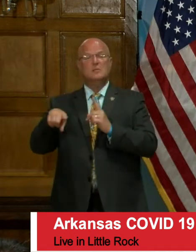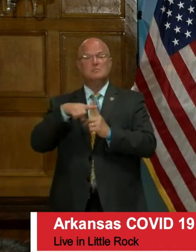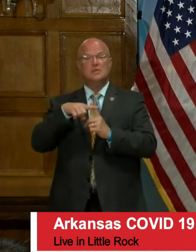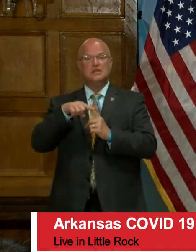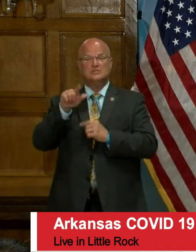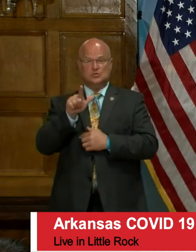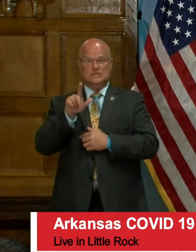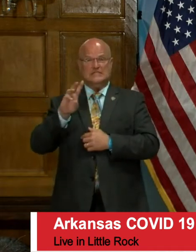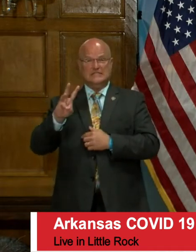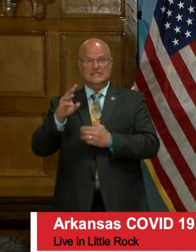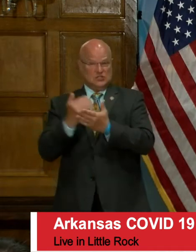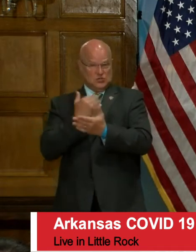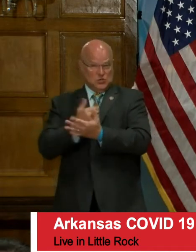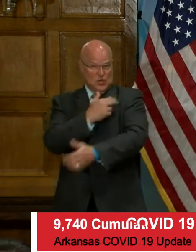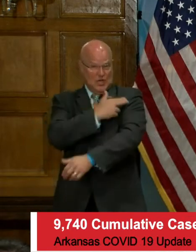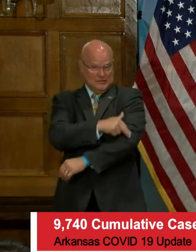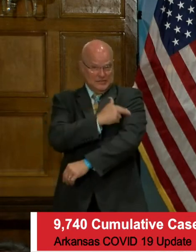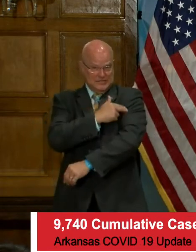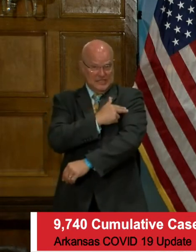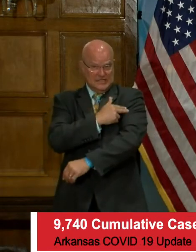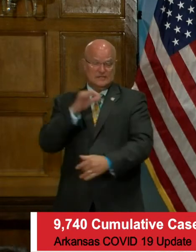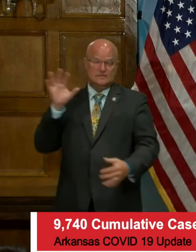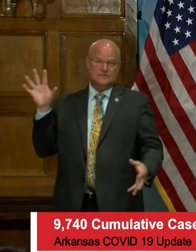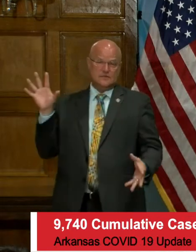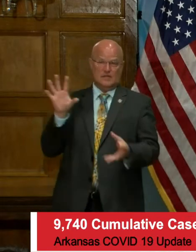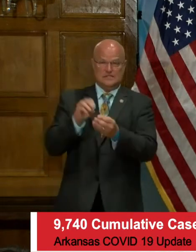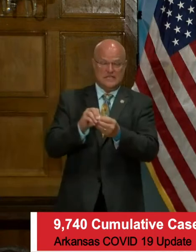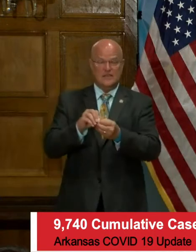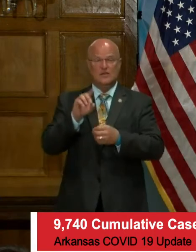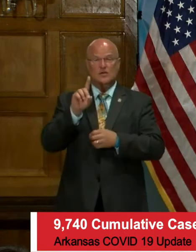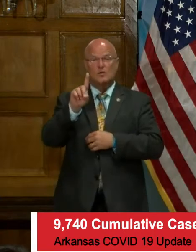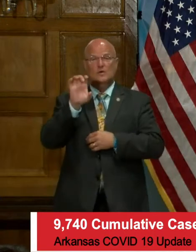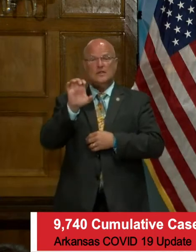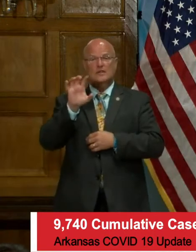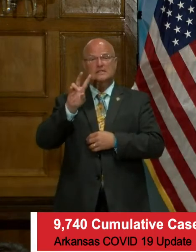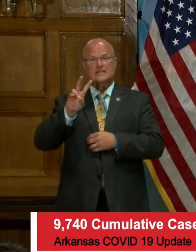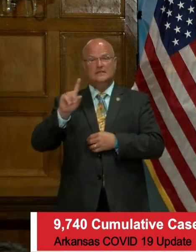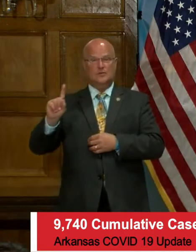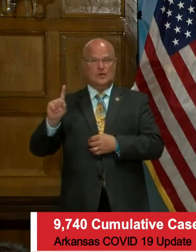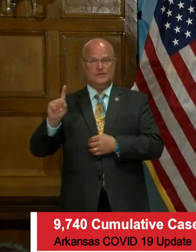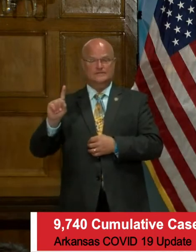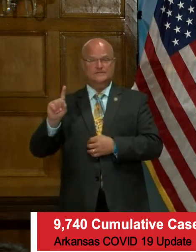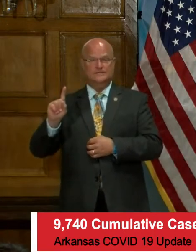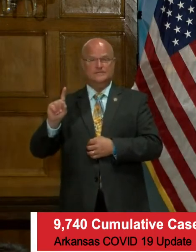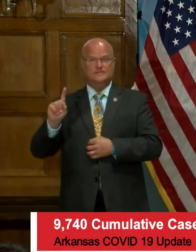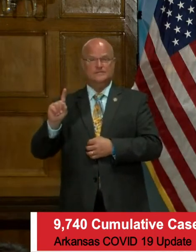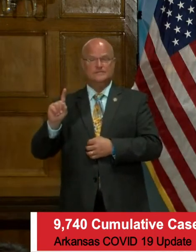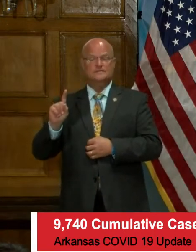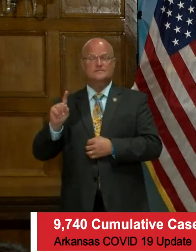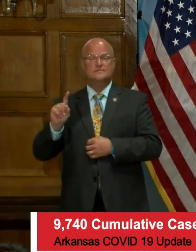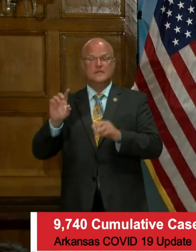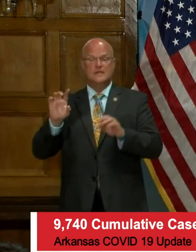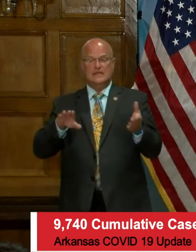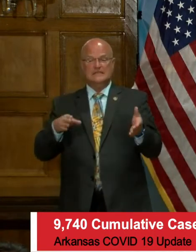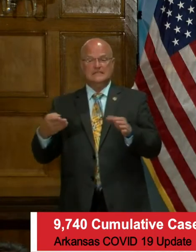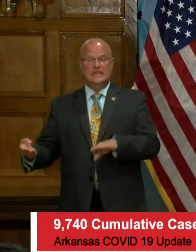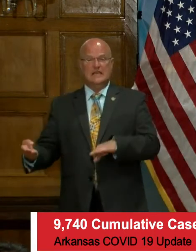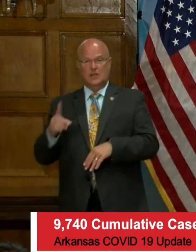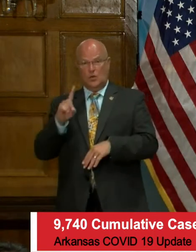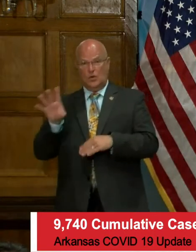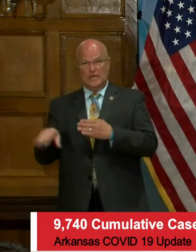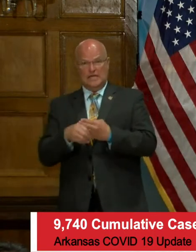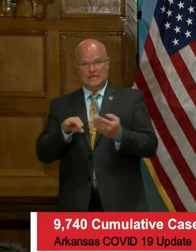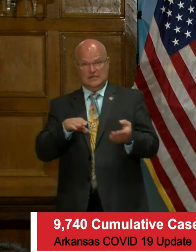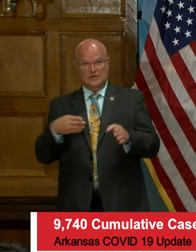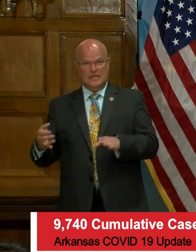plus 26 new hospitalizations. That brings us to 171. In terms of deaths, we've had one